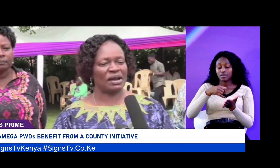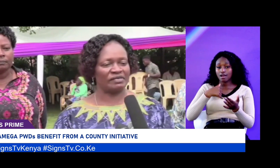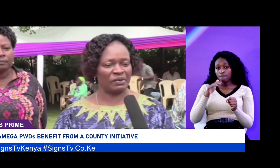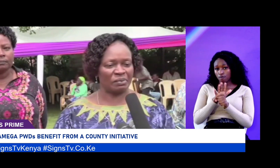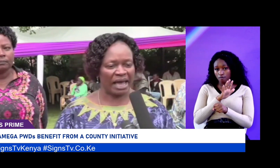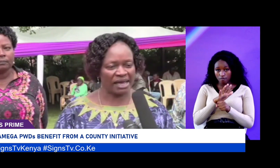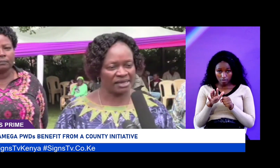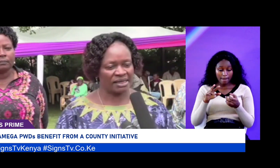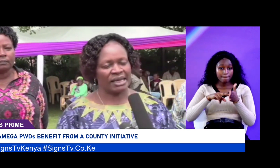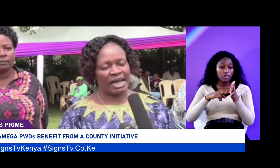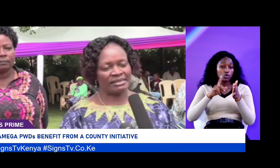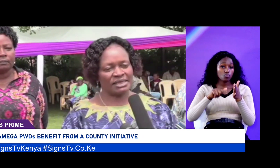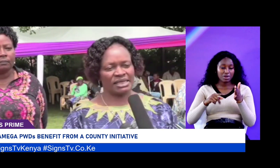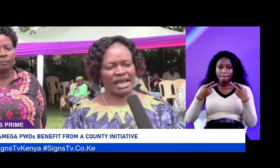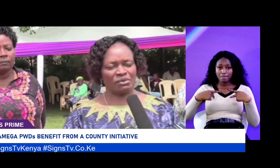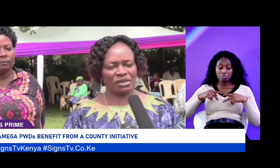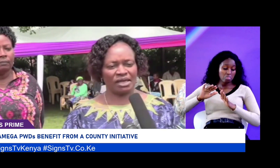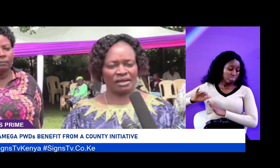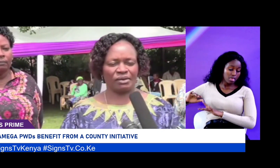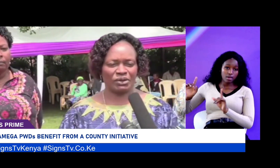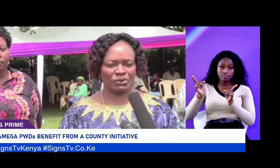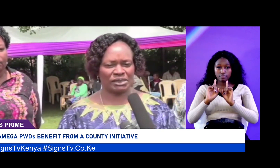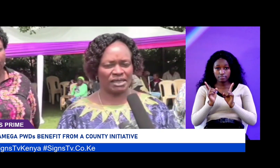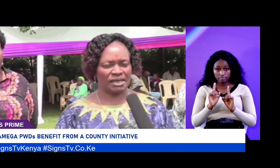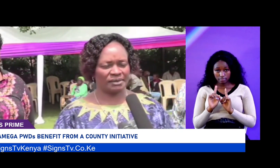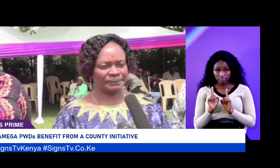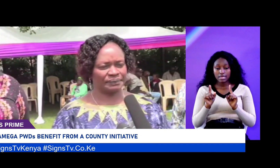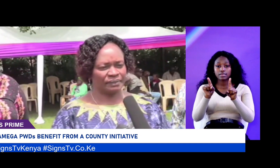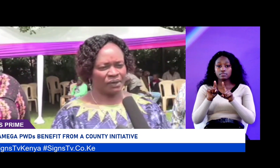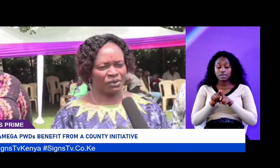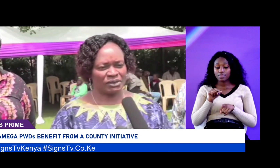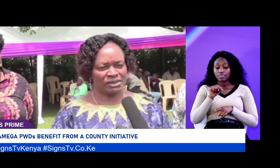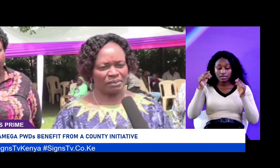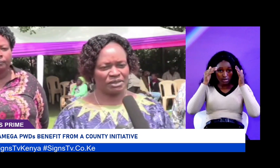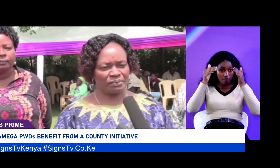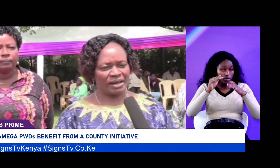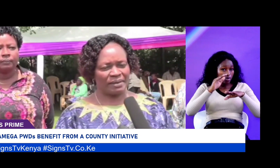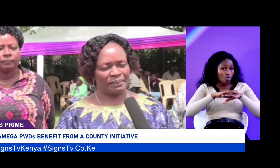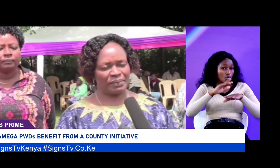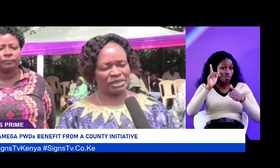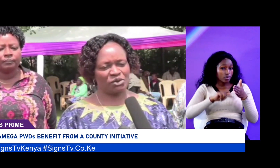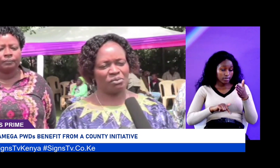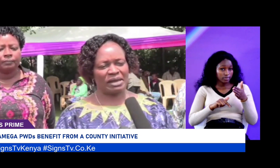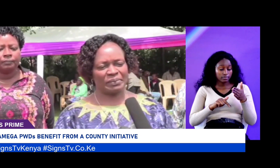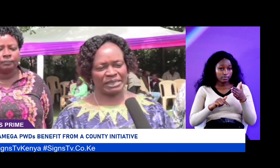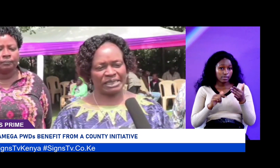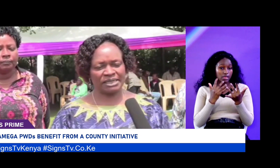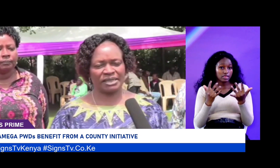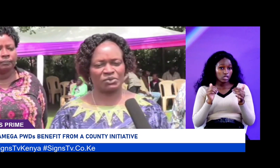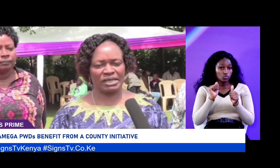to leave anyone behind. And this is in line with what was put into law by the president, that